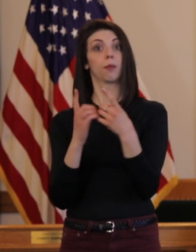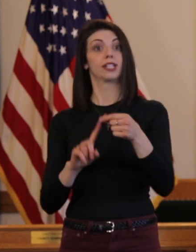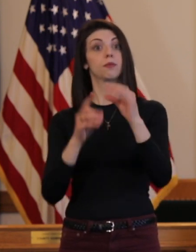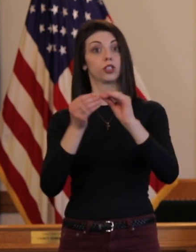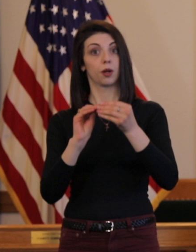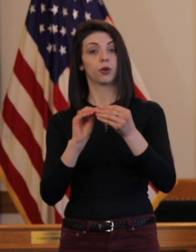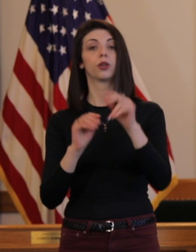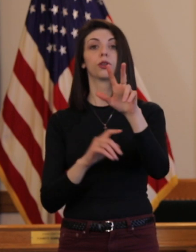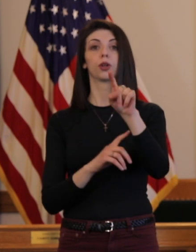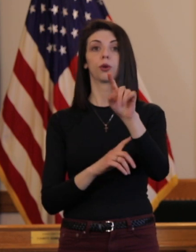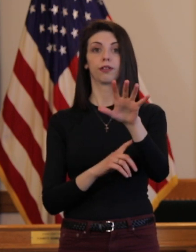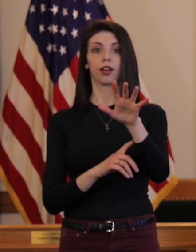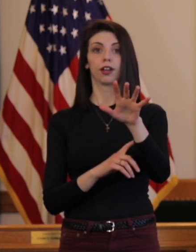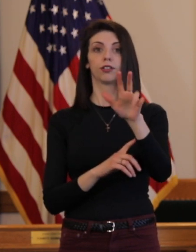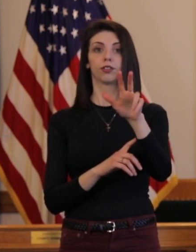at